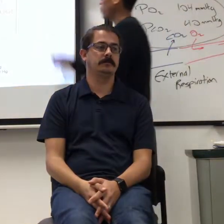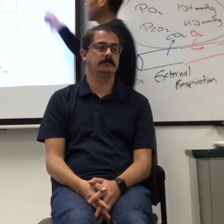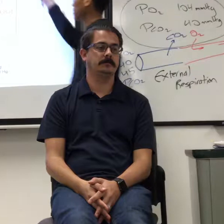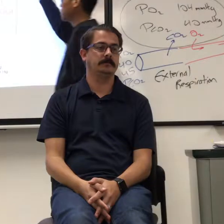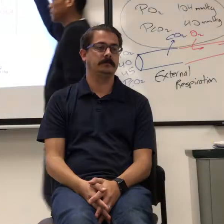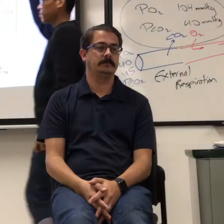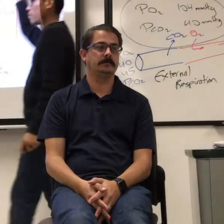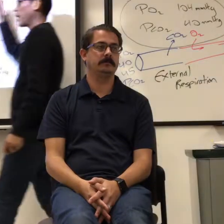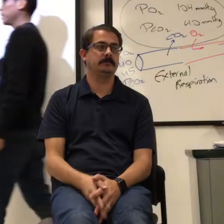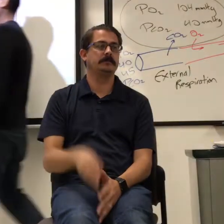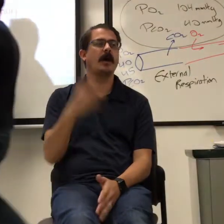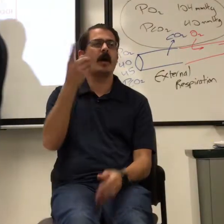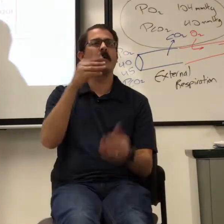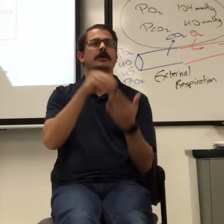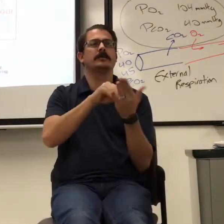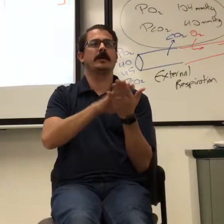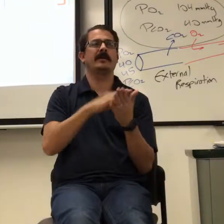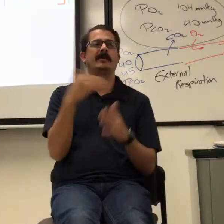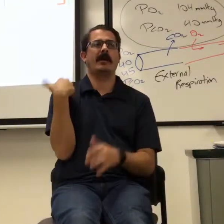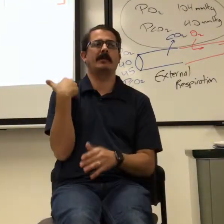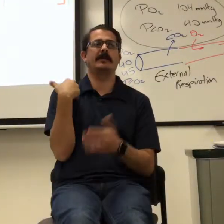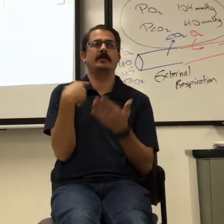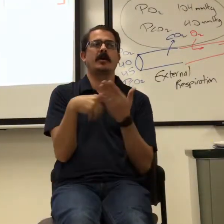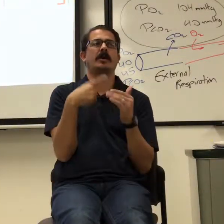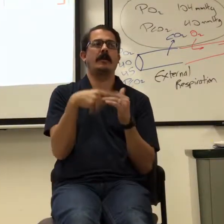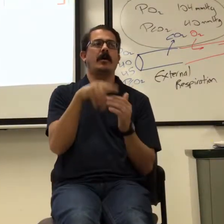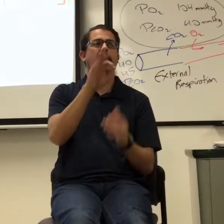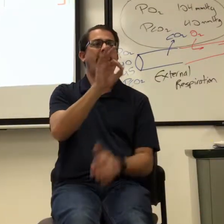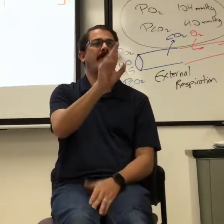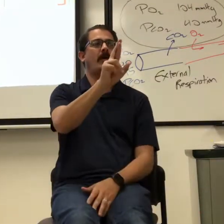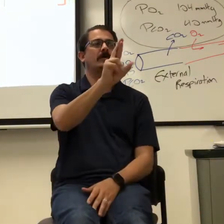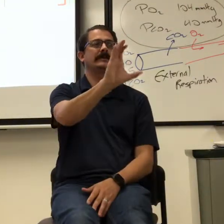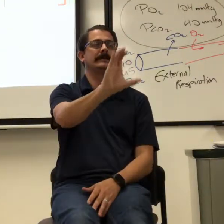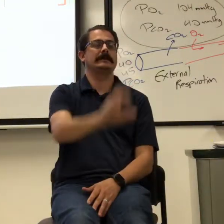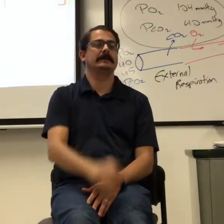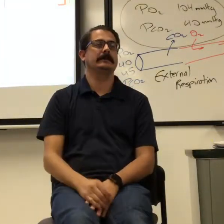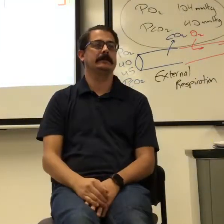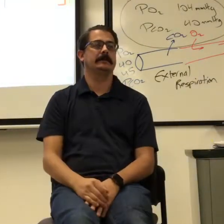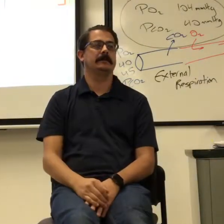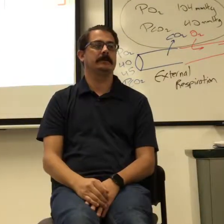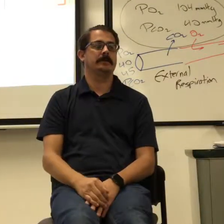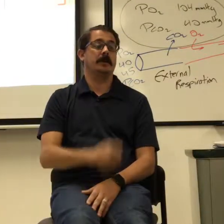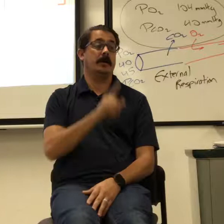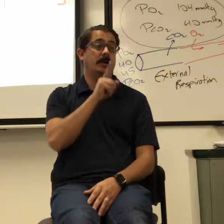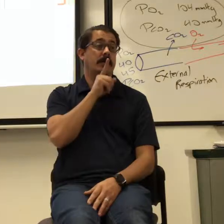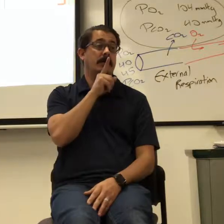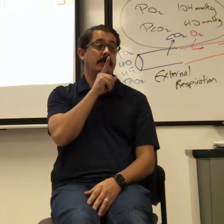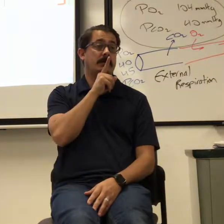I always put this here to remind me to kind of talk about FRC. It's very important that